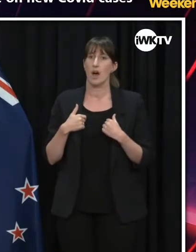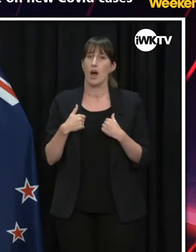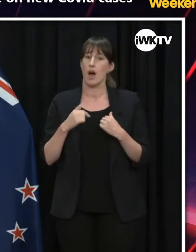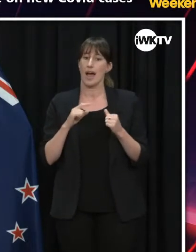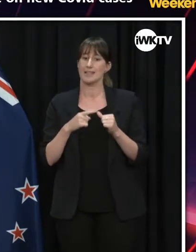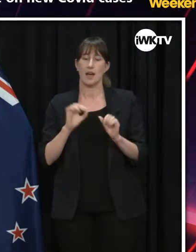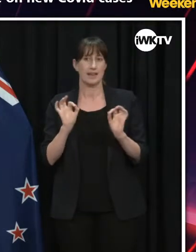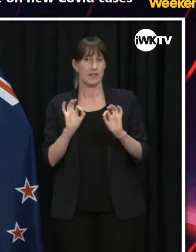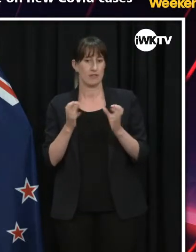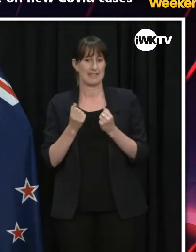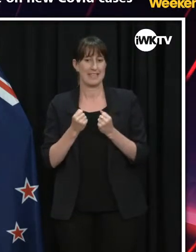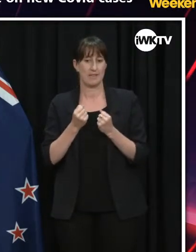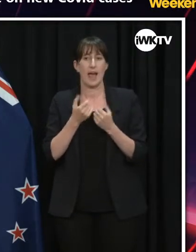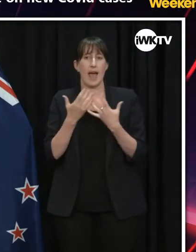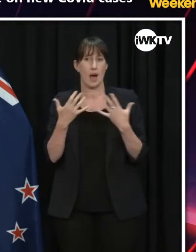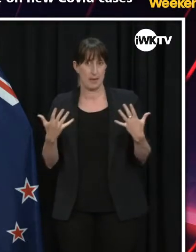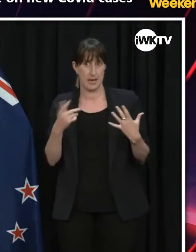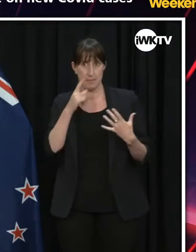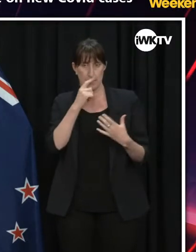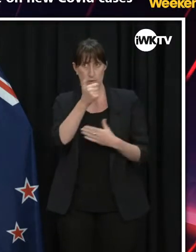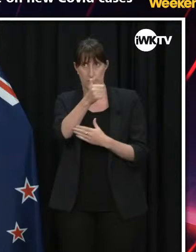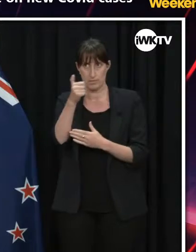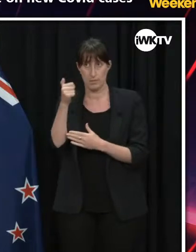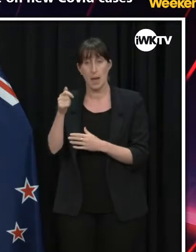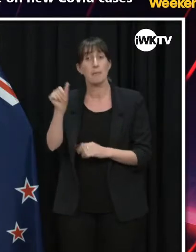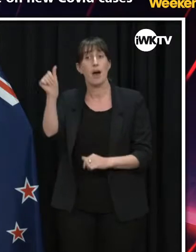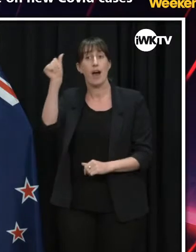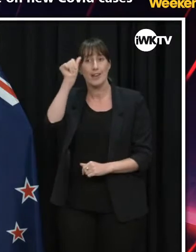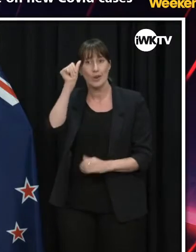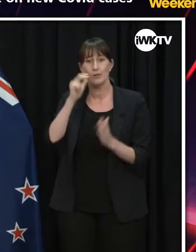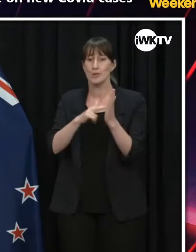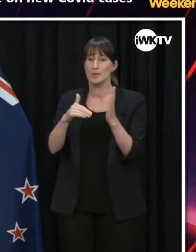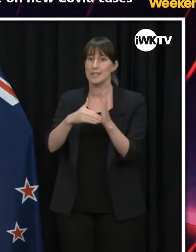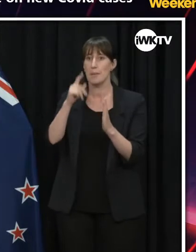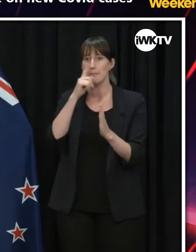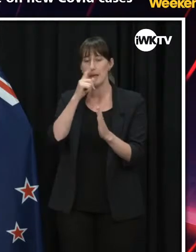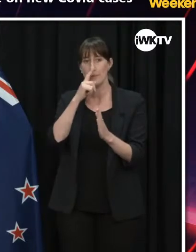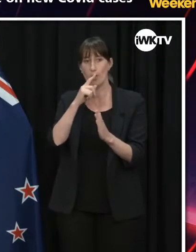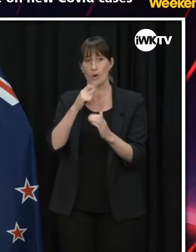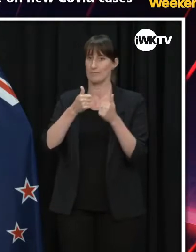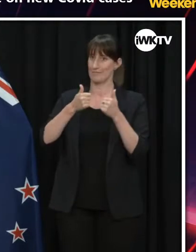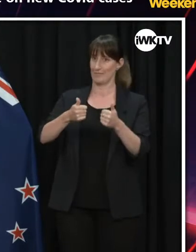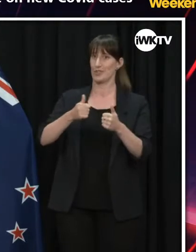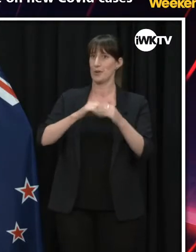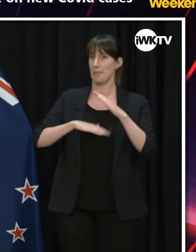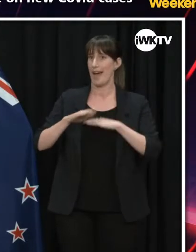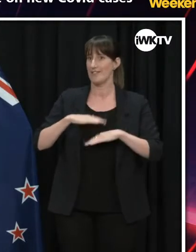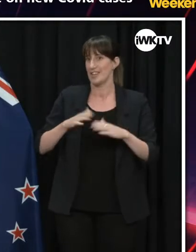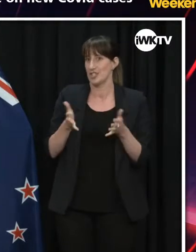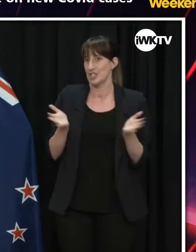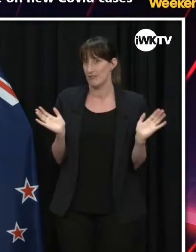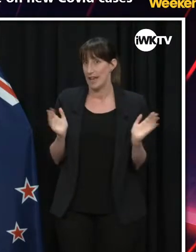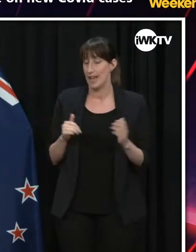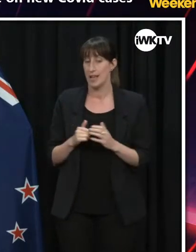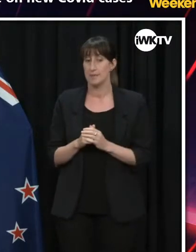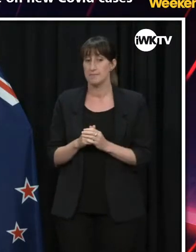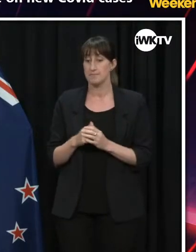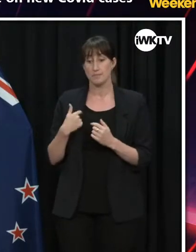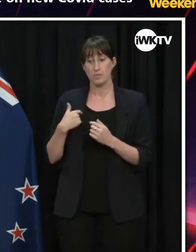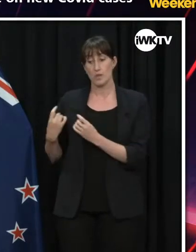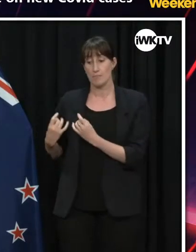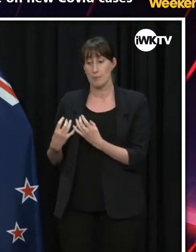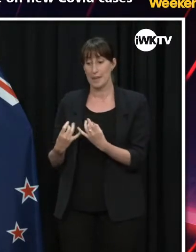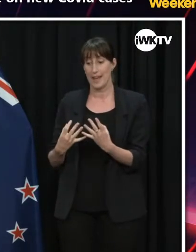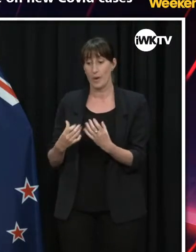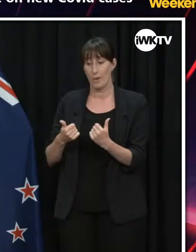we do know is when New Zealand responds well when we're dealing with COVID-19. We don't necessarily prepare well. So when we're in